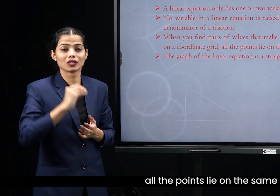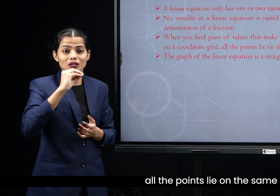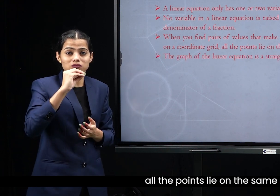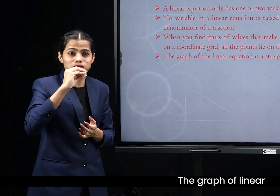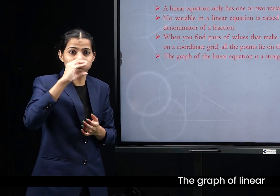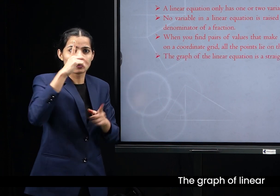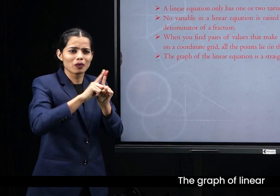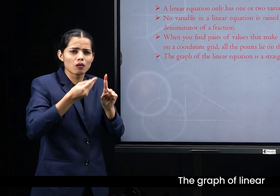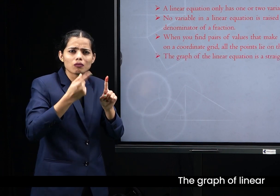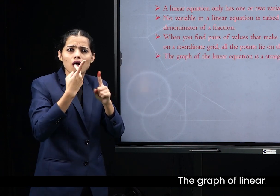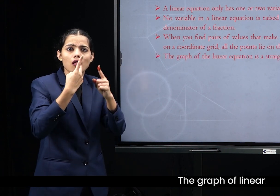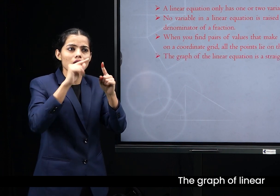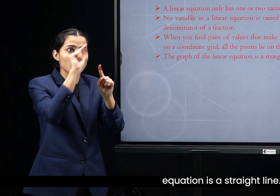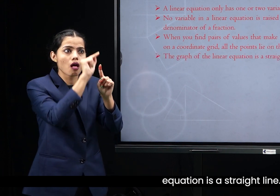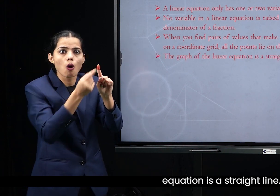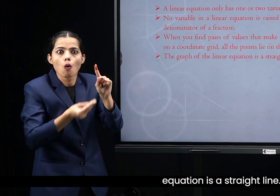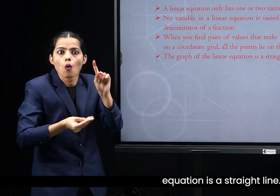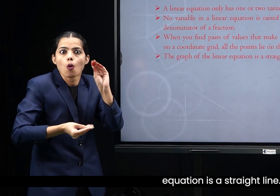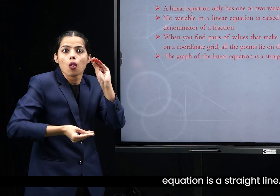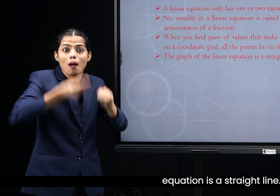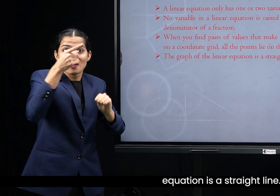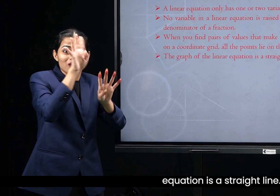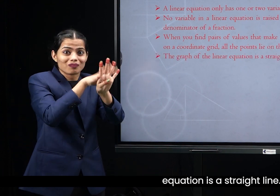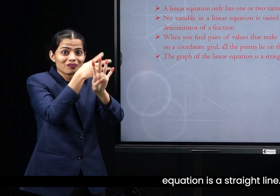The graph of linear equation is a straight line.